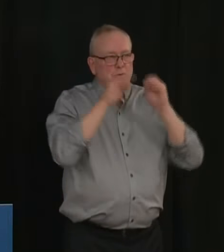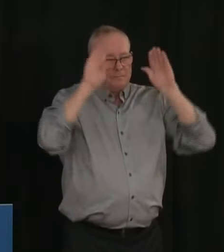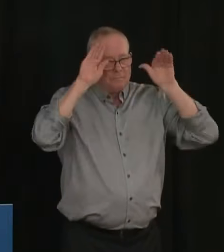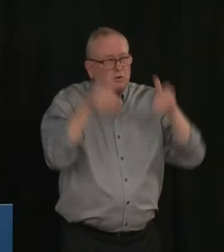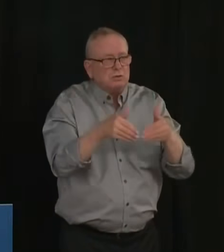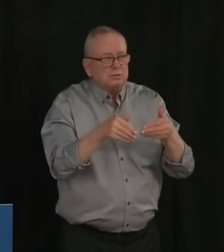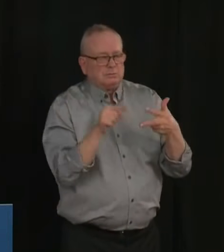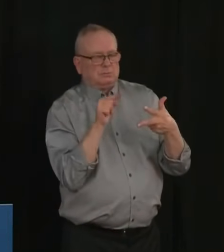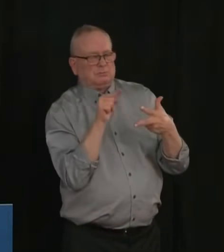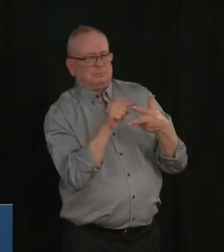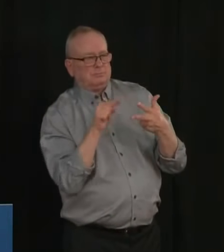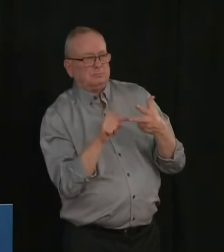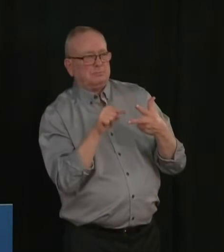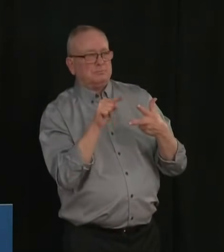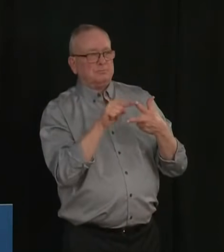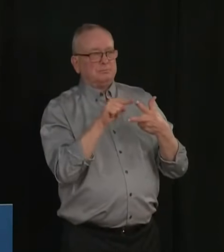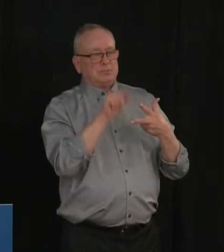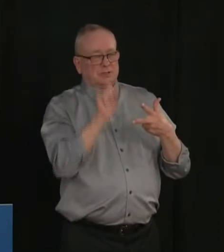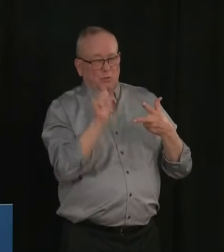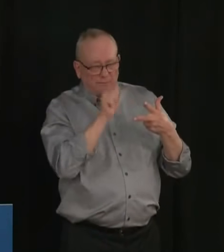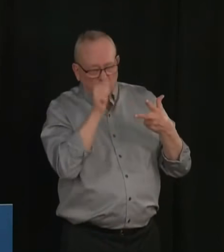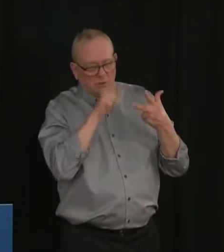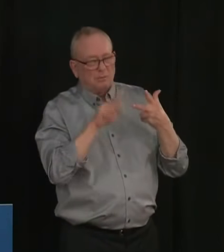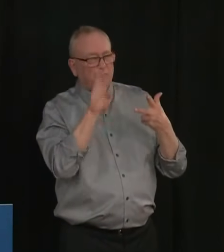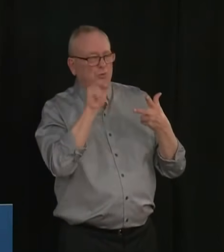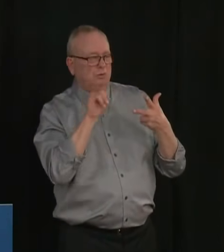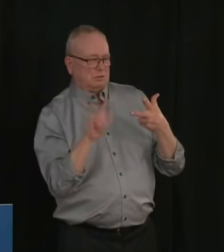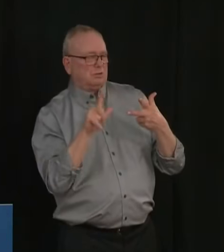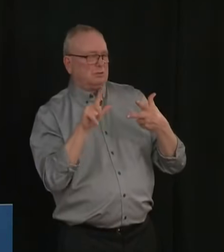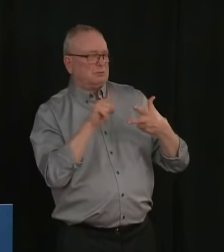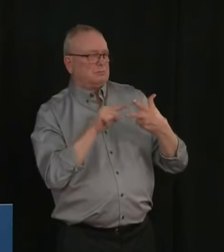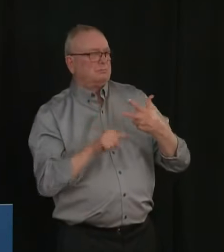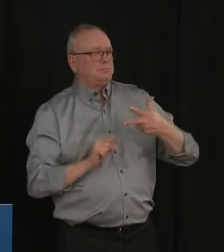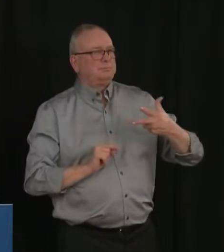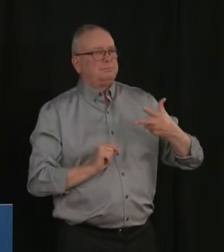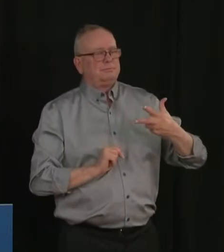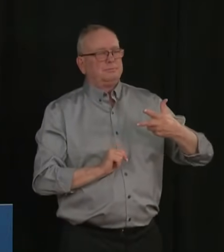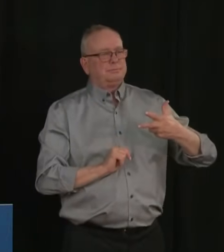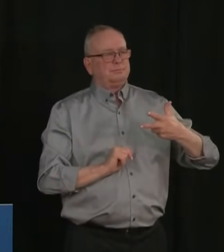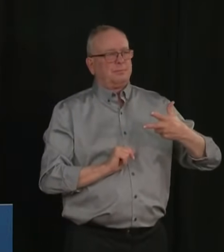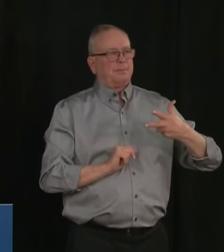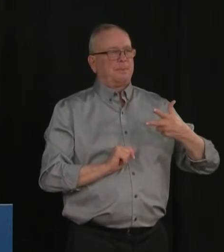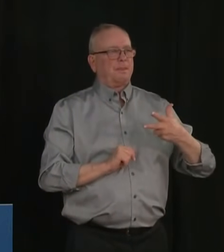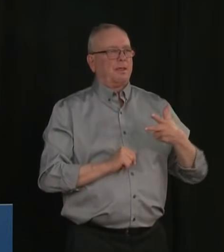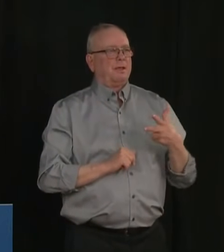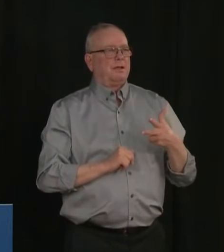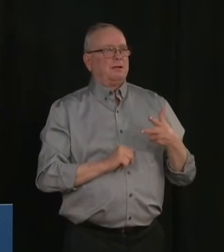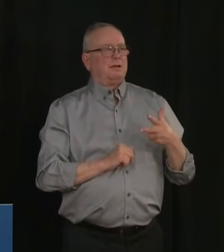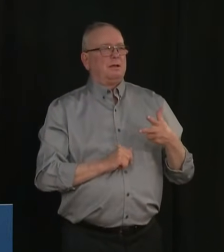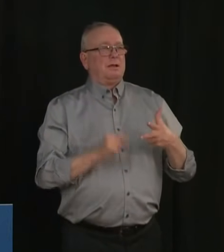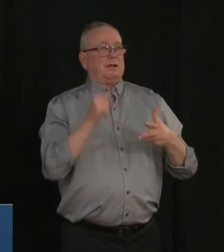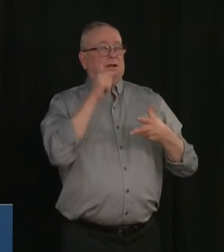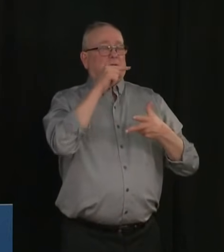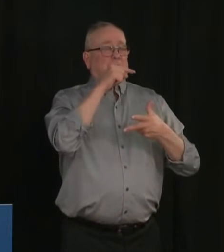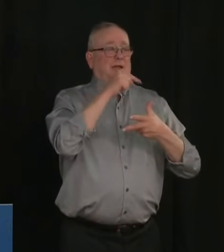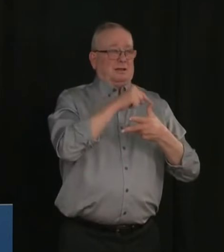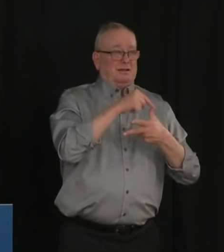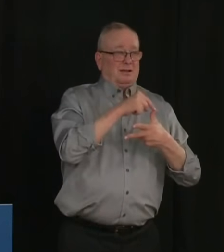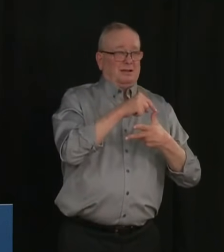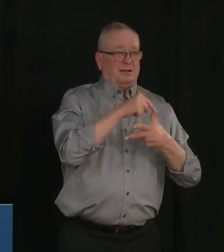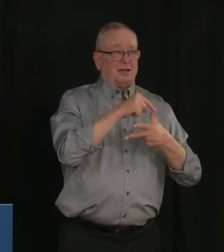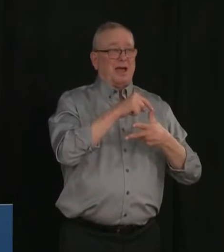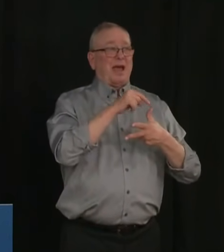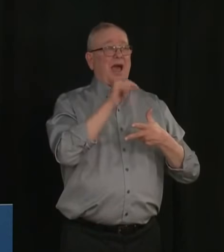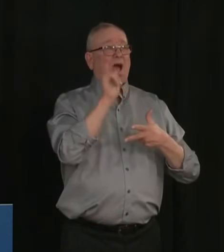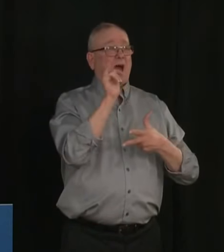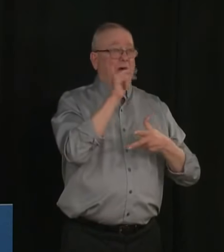variants, and we will be treating cases and contacts of B.1.1.7 and the original COVID strain the same